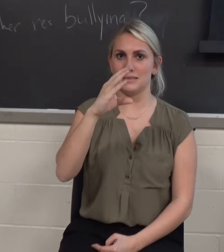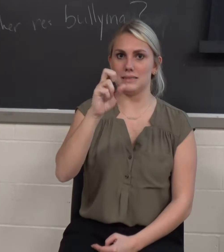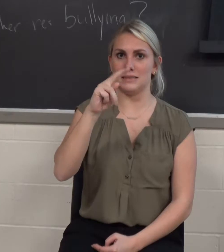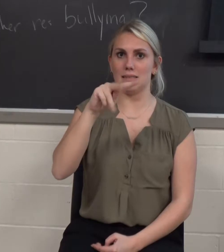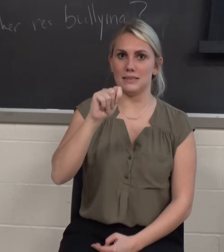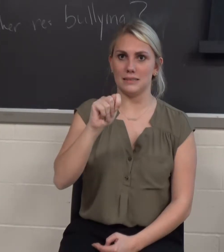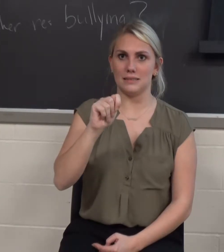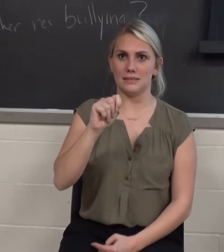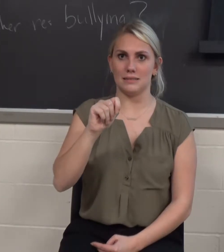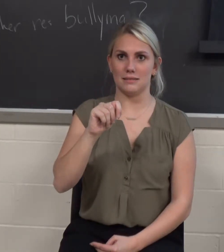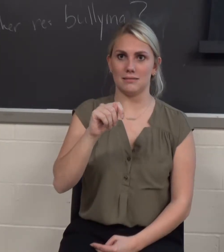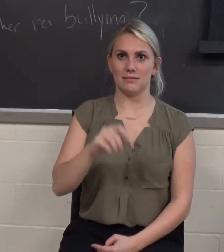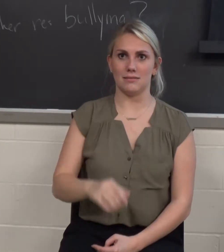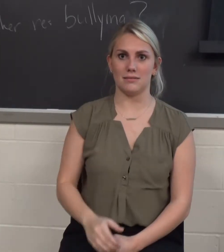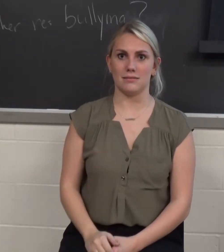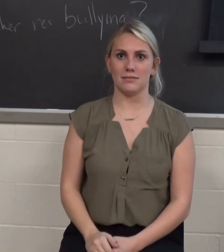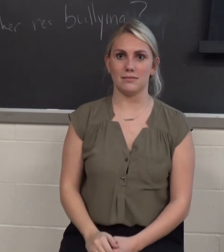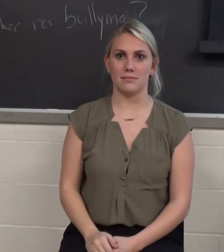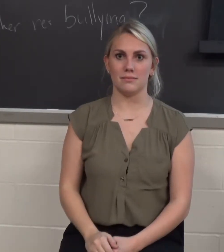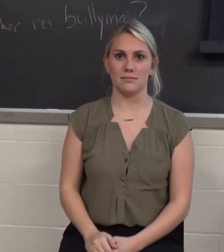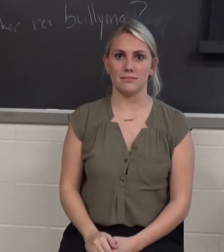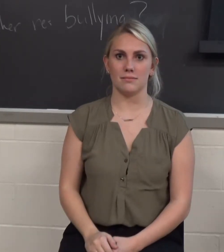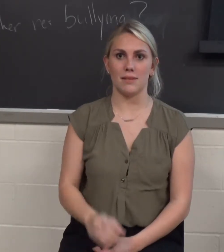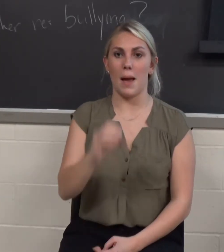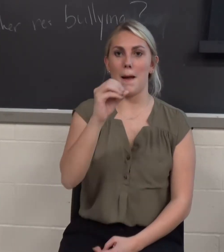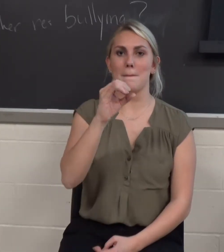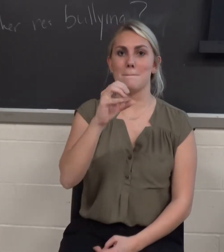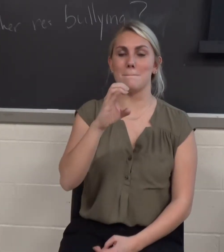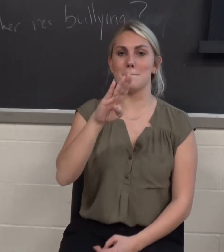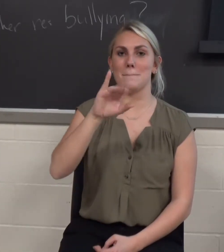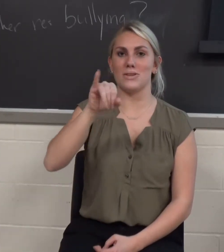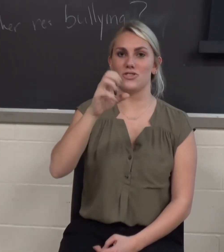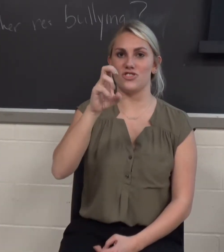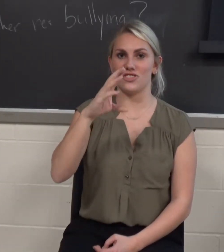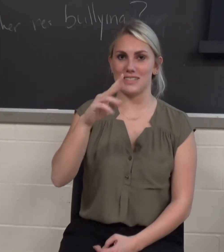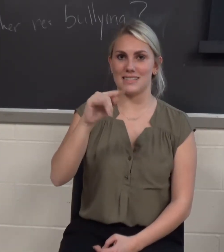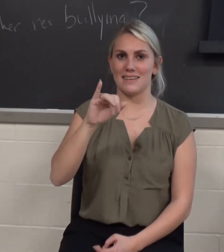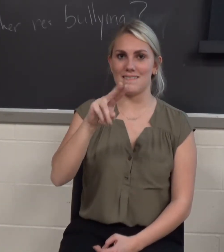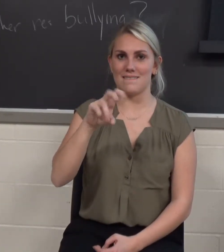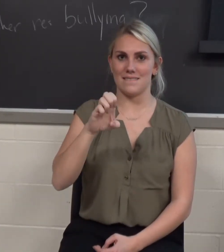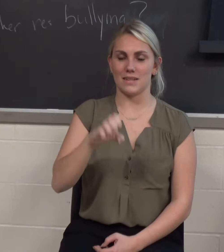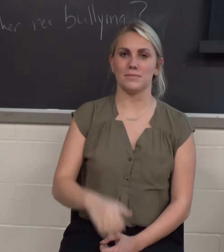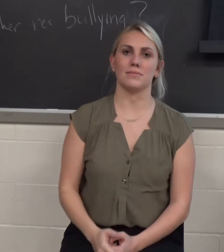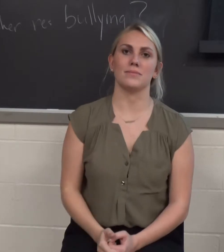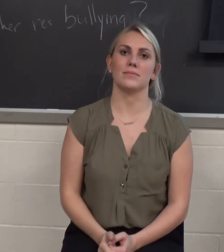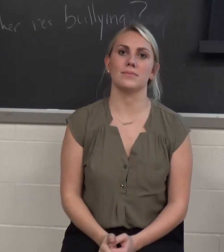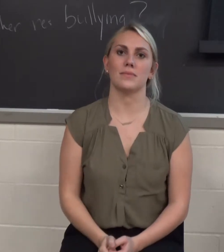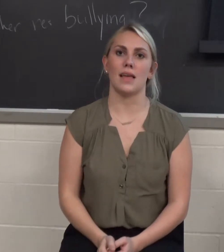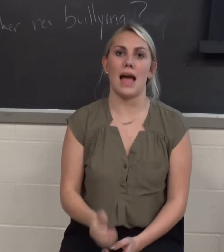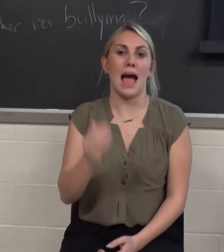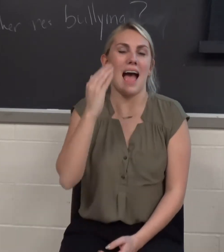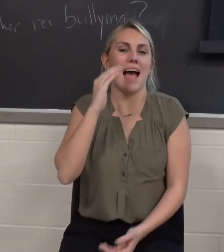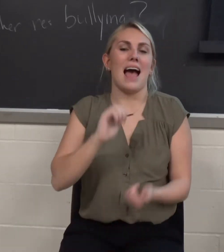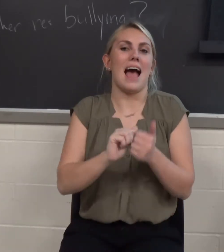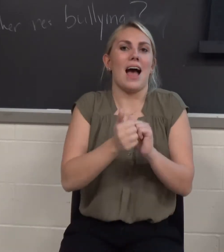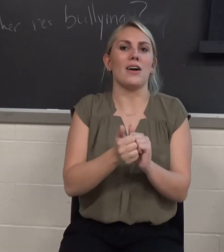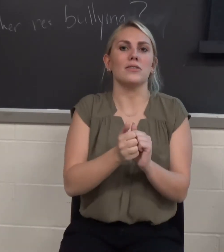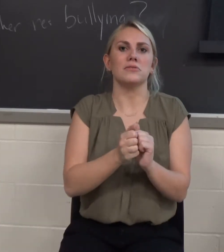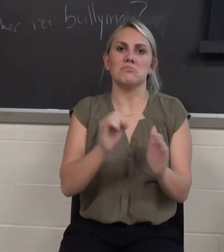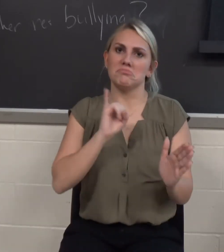it makes a difference on how well you can identify with the story. And then finally we have theme,